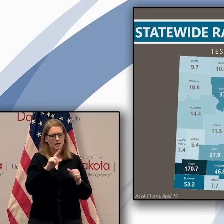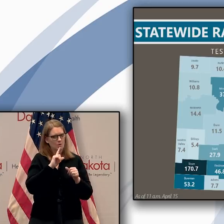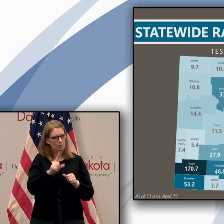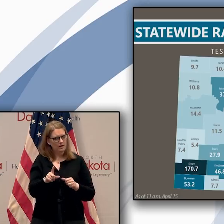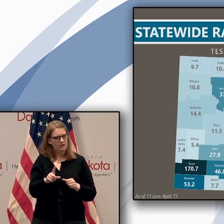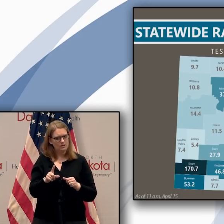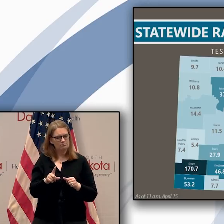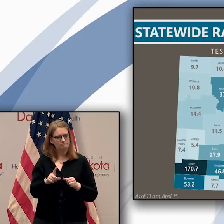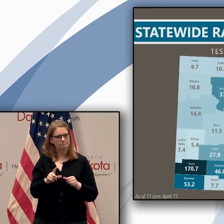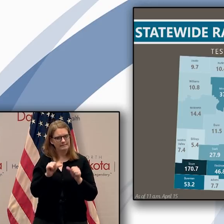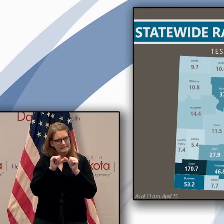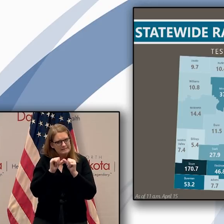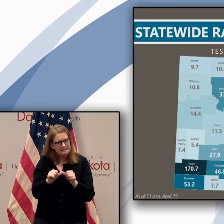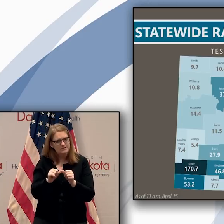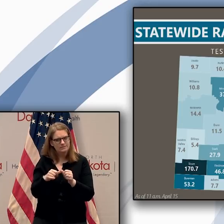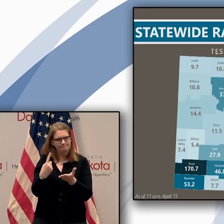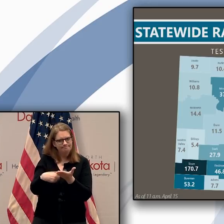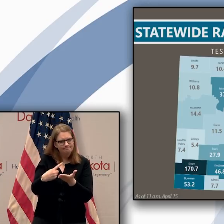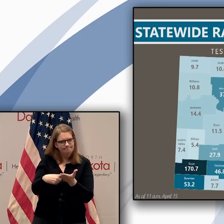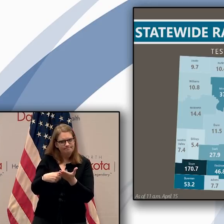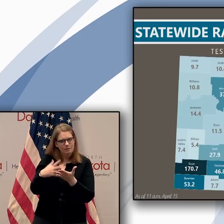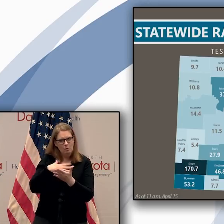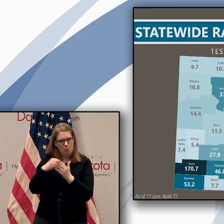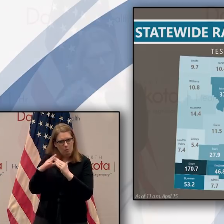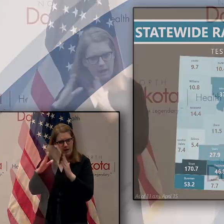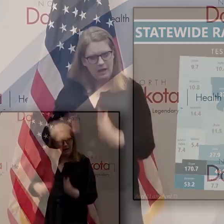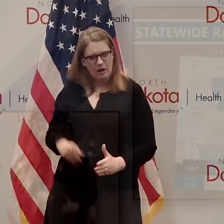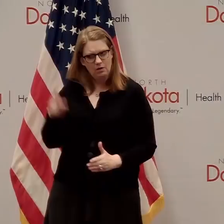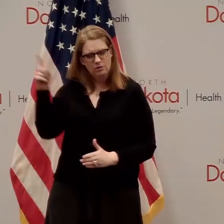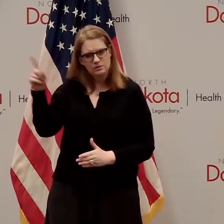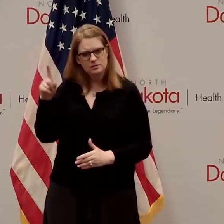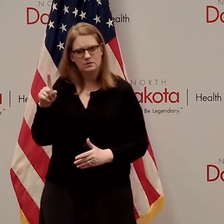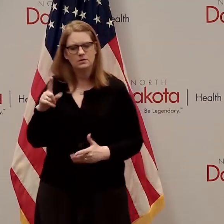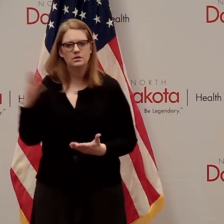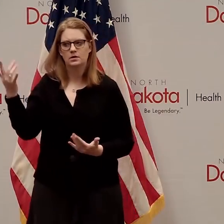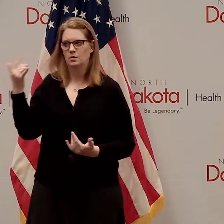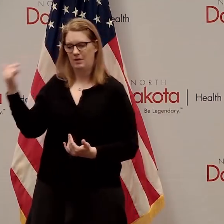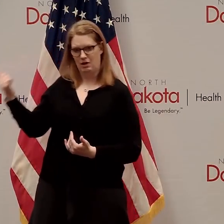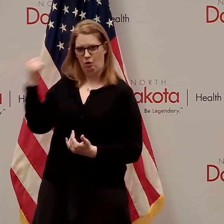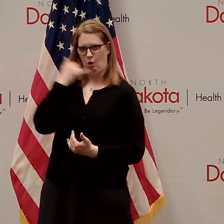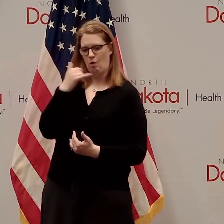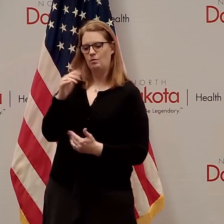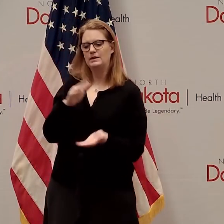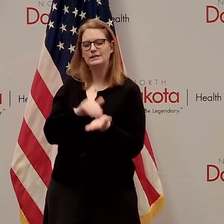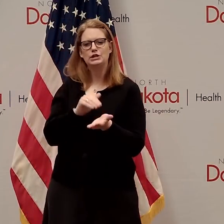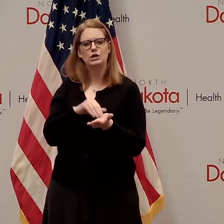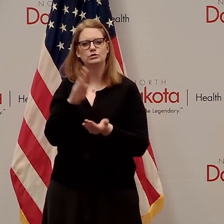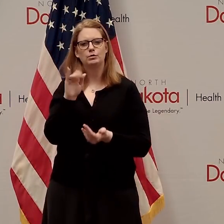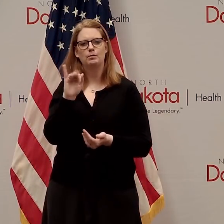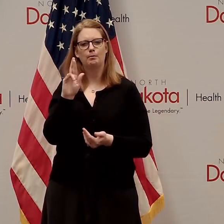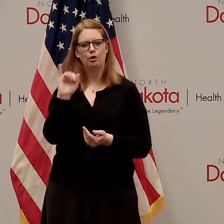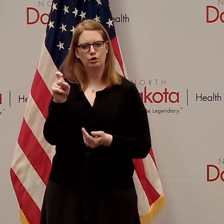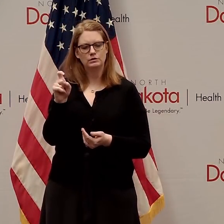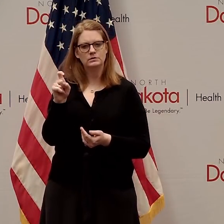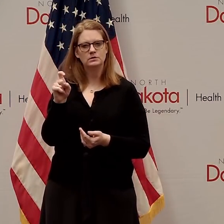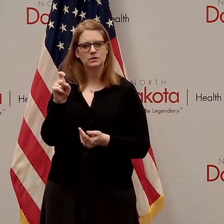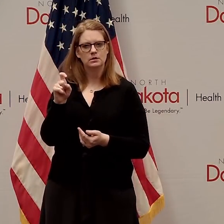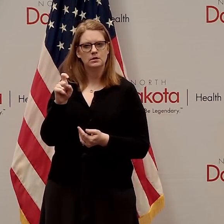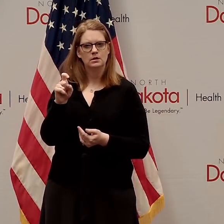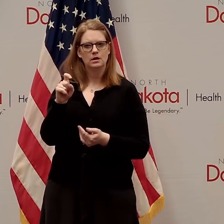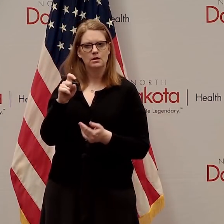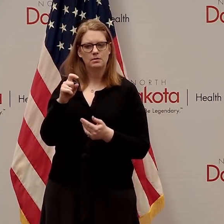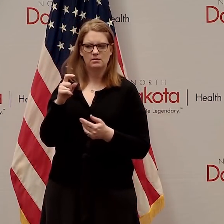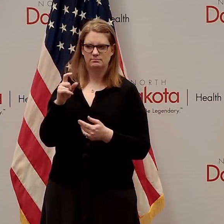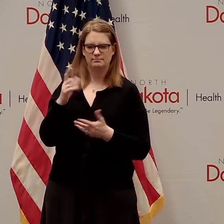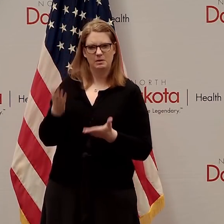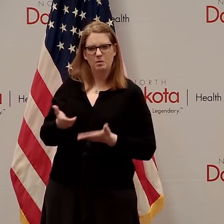our discussions with the White House. This morning we had a very good call with Dr. Birx again this morning about the proposal that we